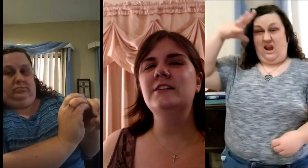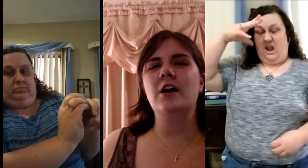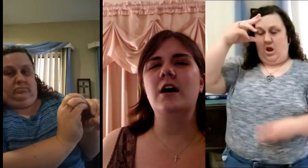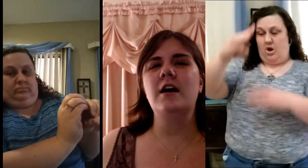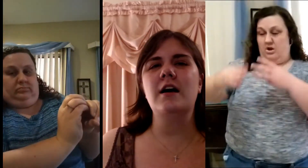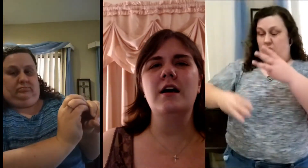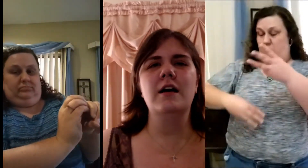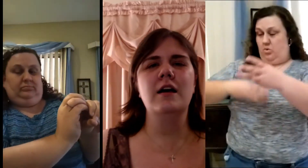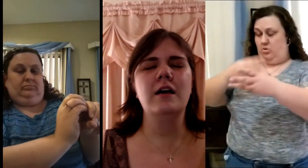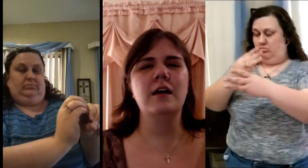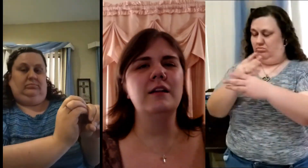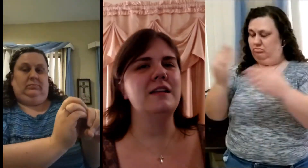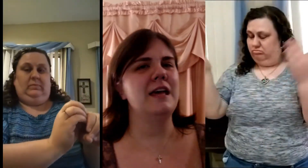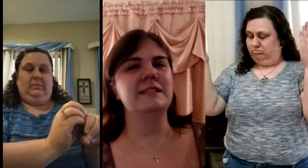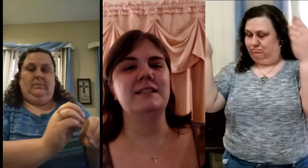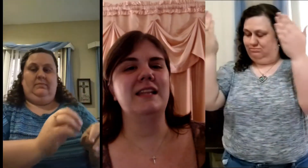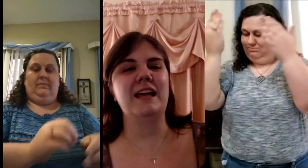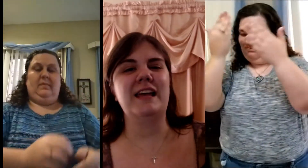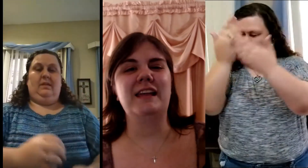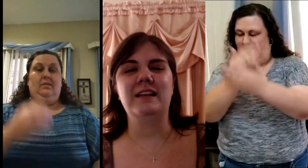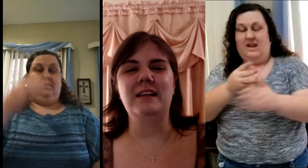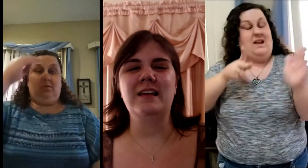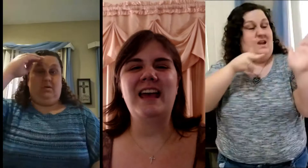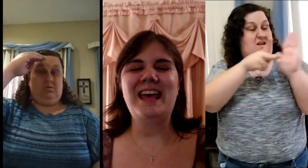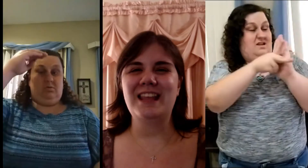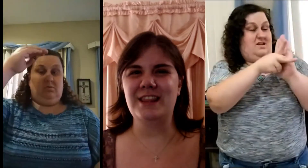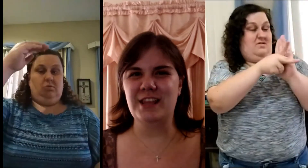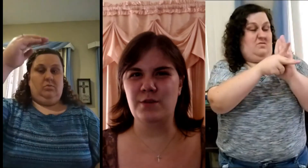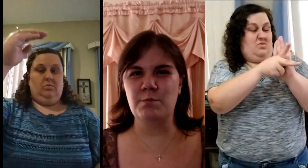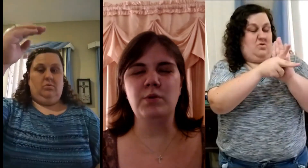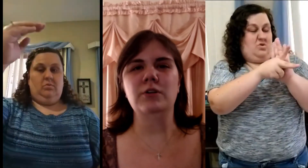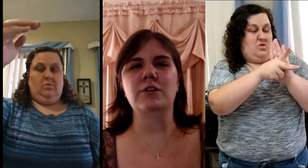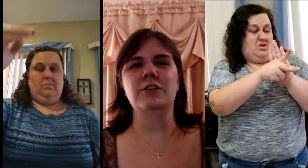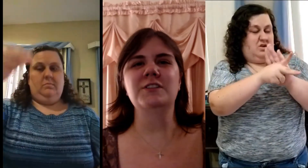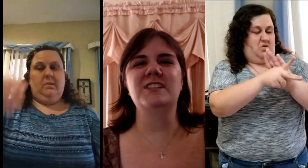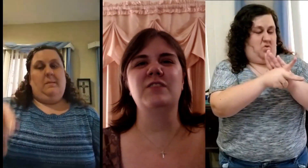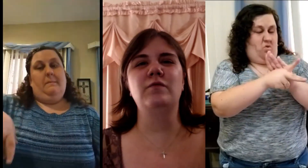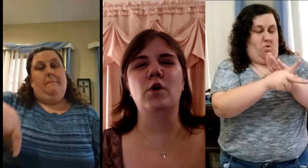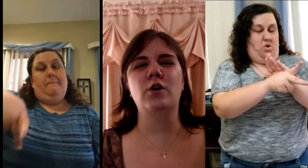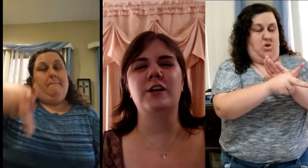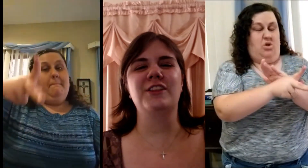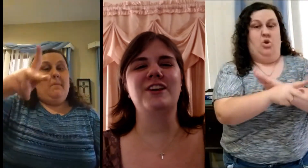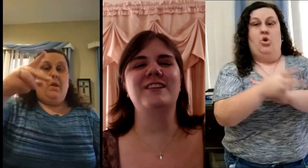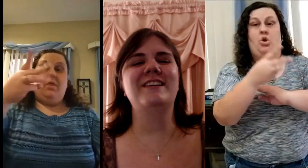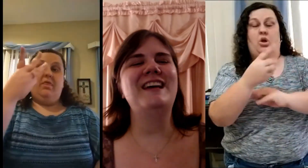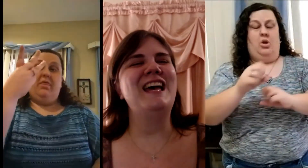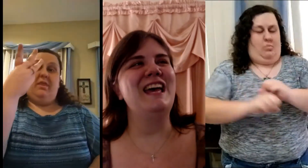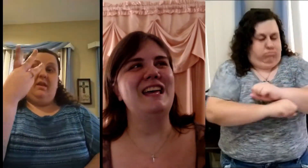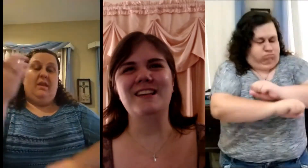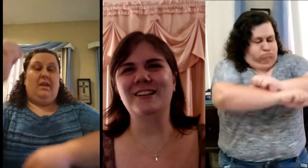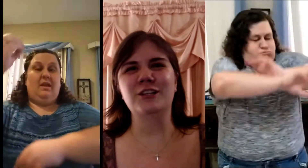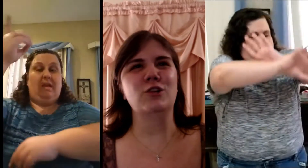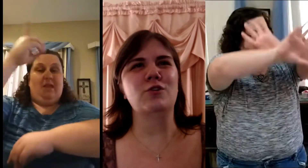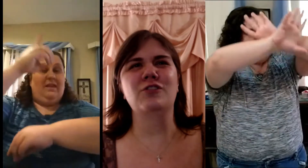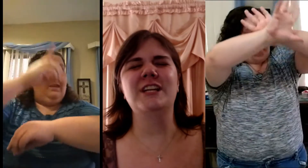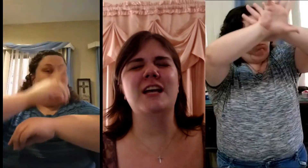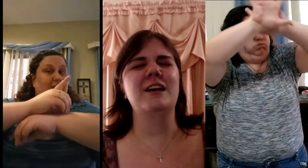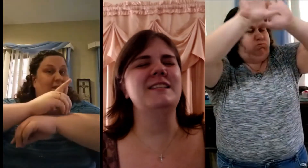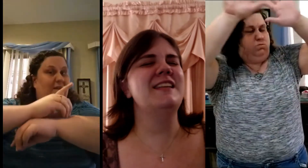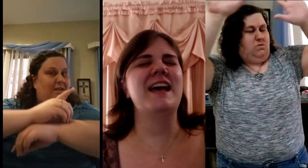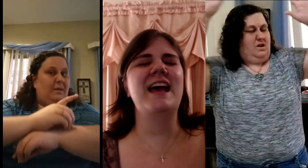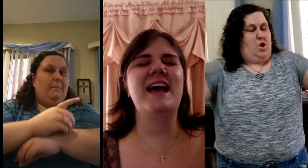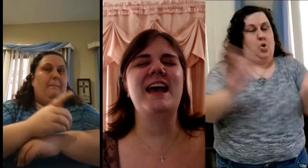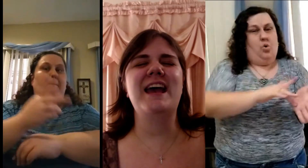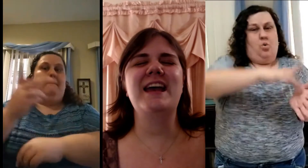by darkness slain. Then bursting forth in